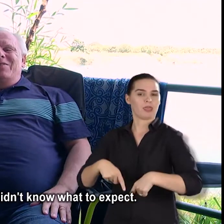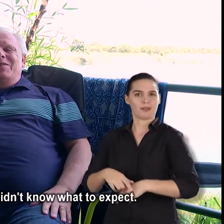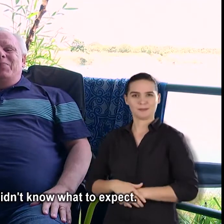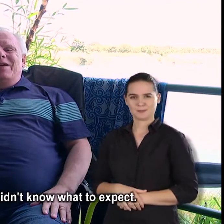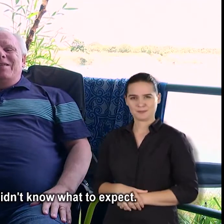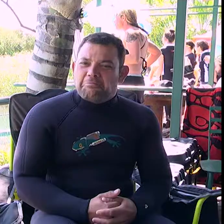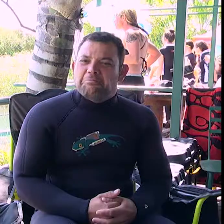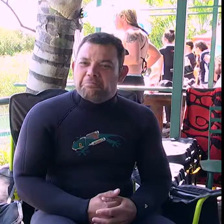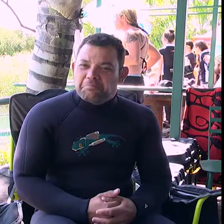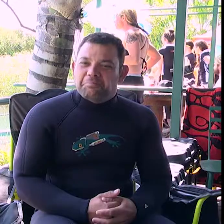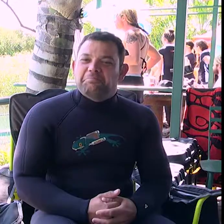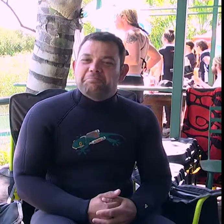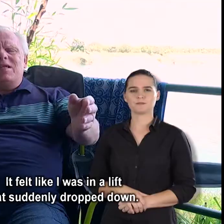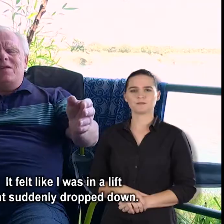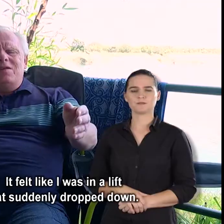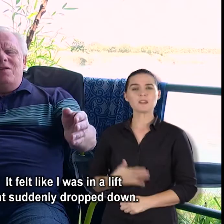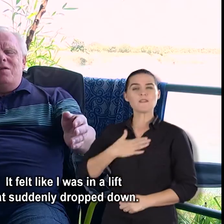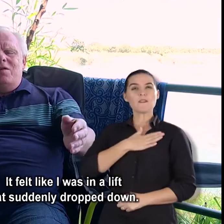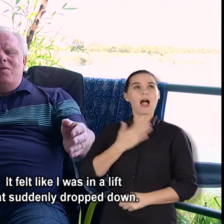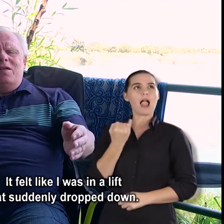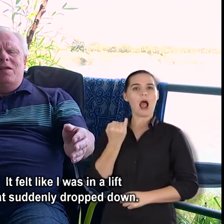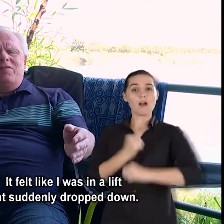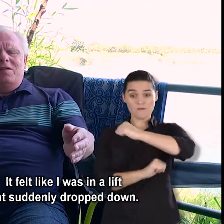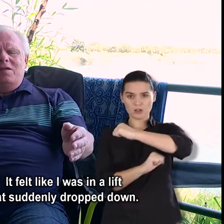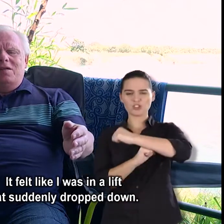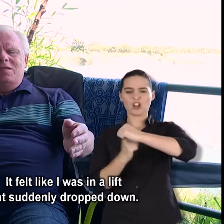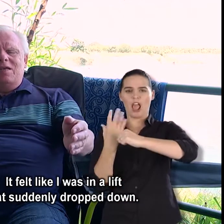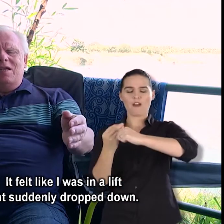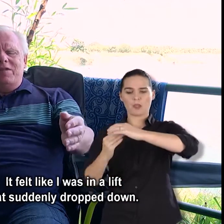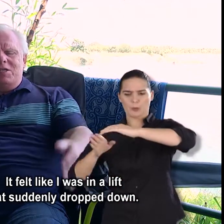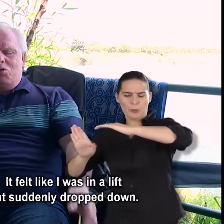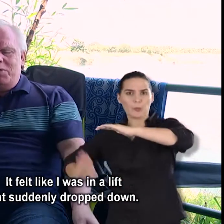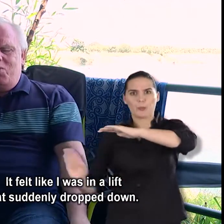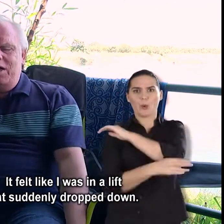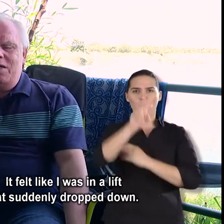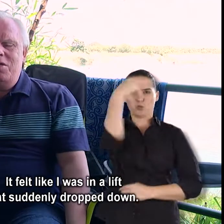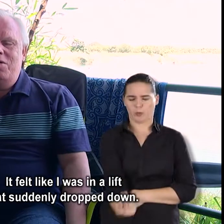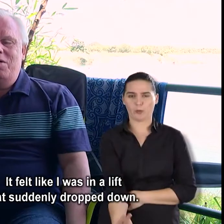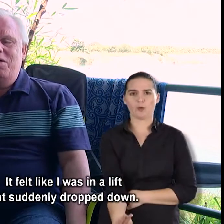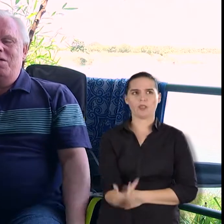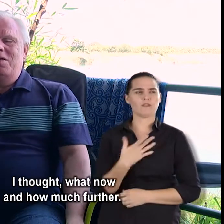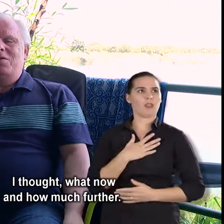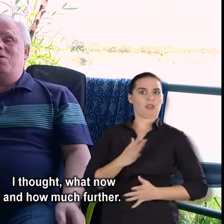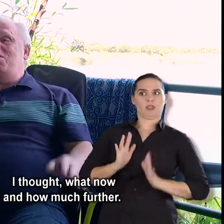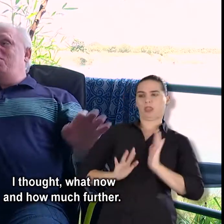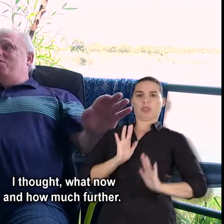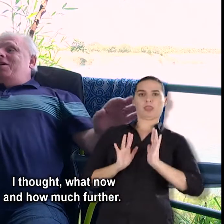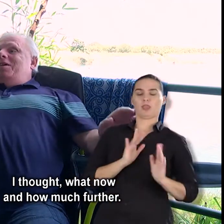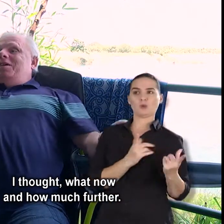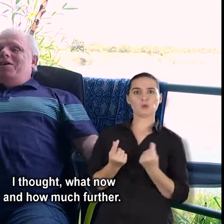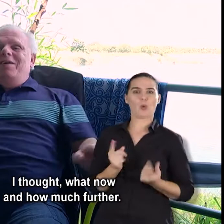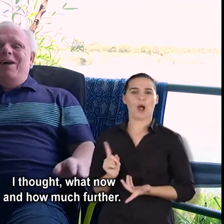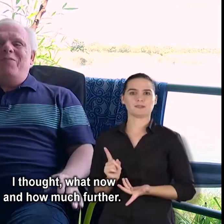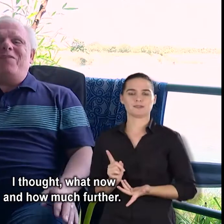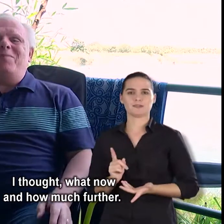didn't know what to expect. It felt like you're in a lift. Suddenly everything just drops away under you. So you go, oh no,